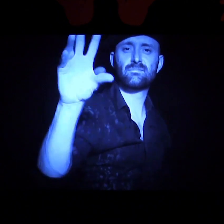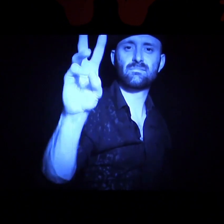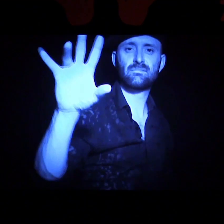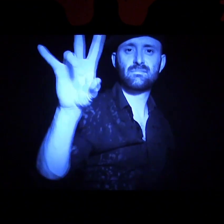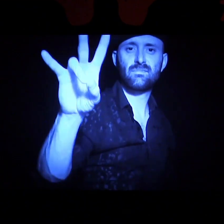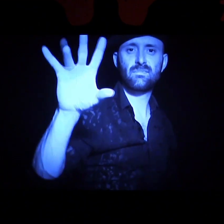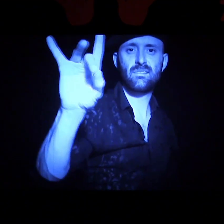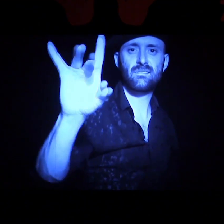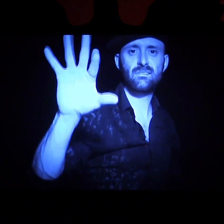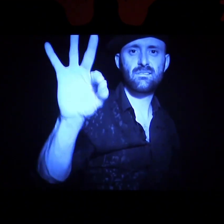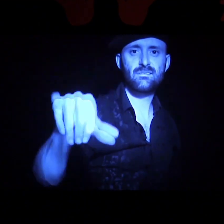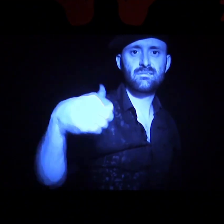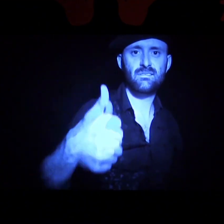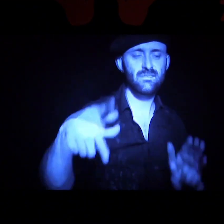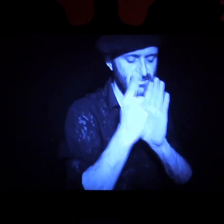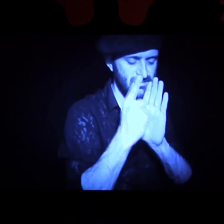5, 6, 7, 8, 9, 10.